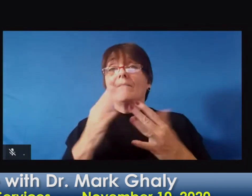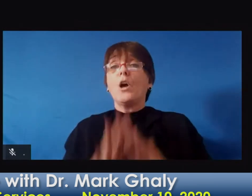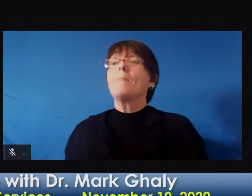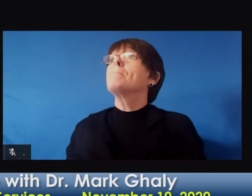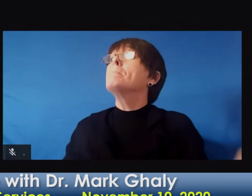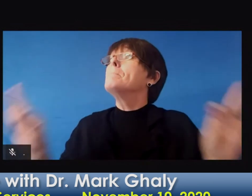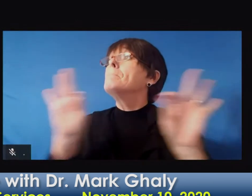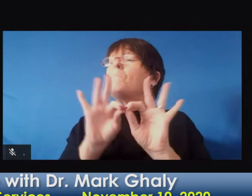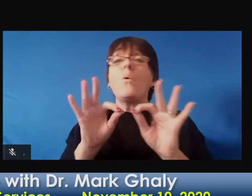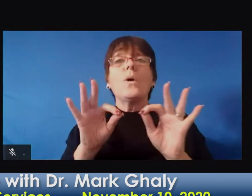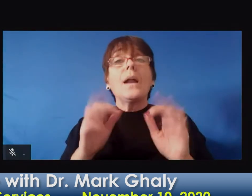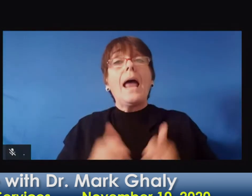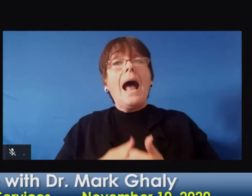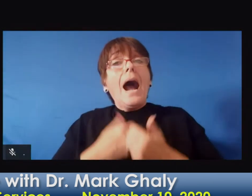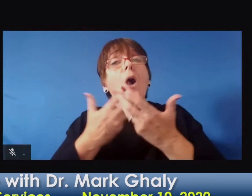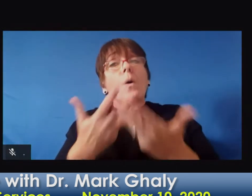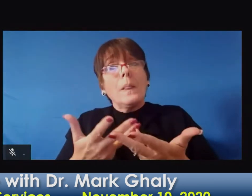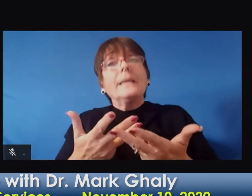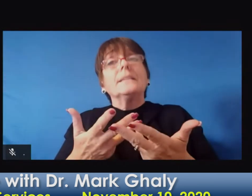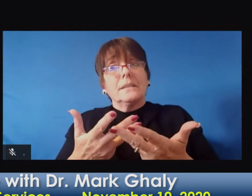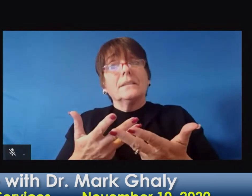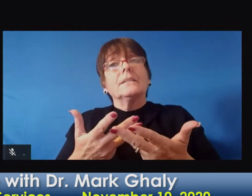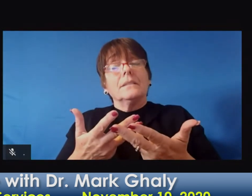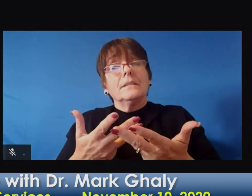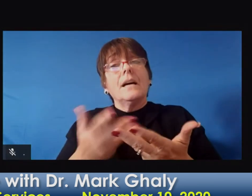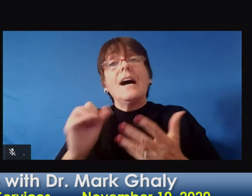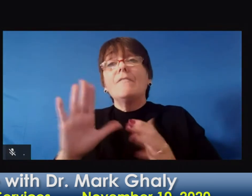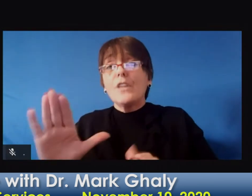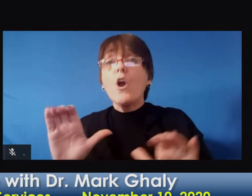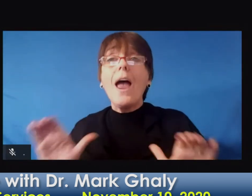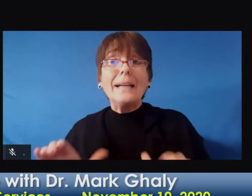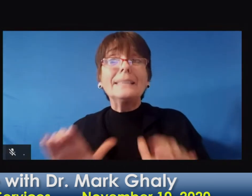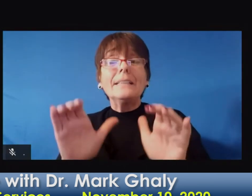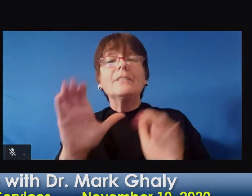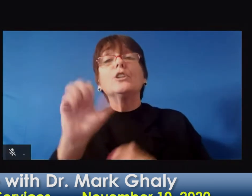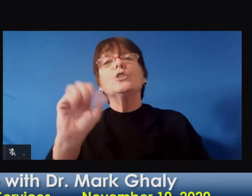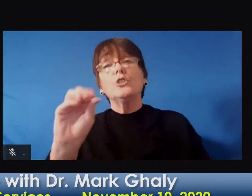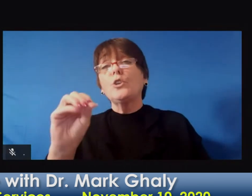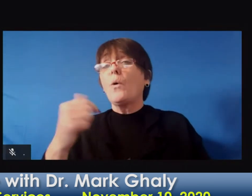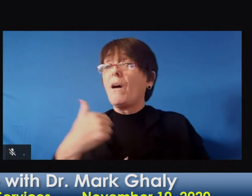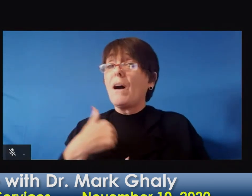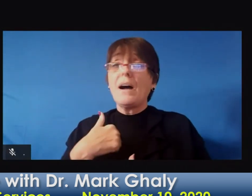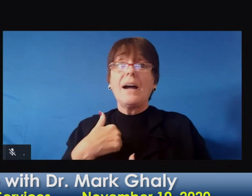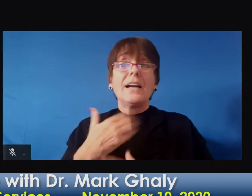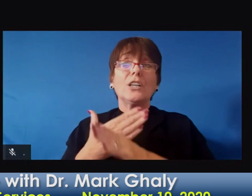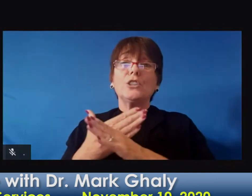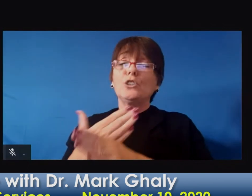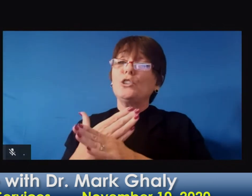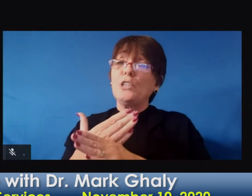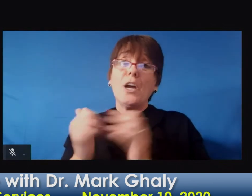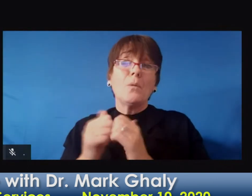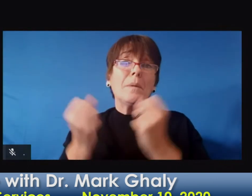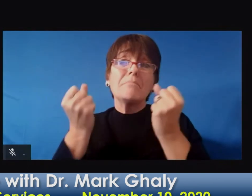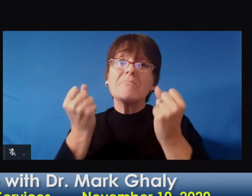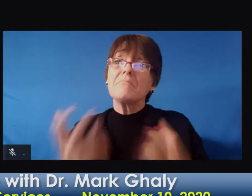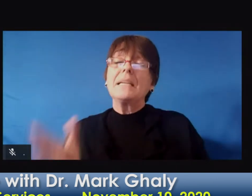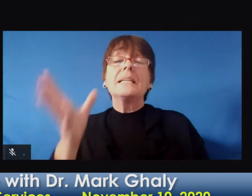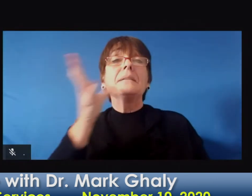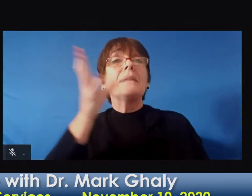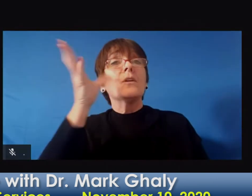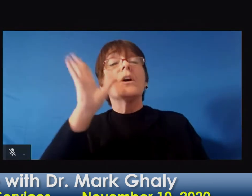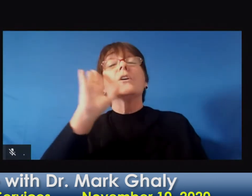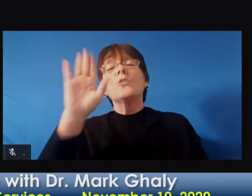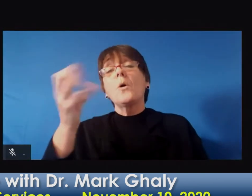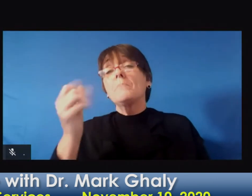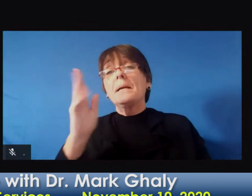outlet, that important expression of activity. So I share share with many parents, and I know a number of people